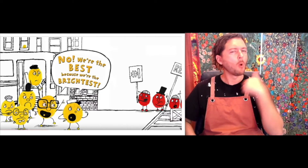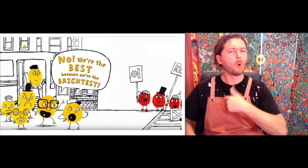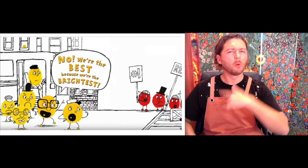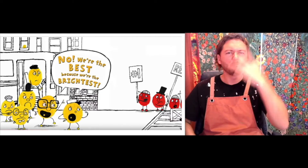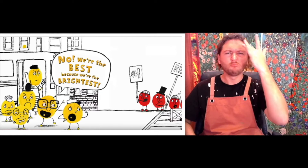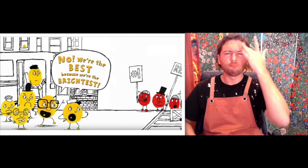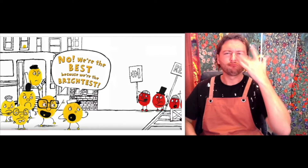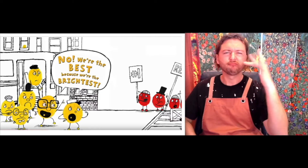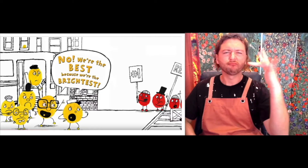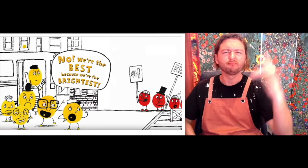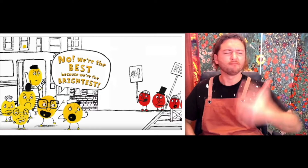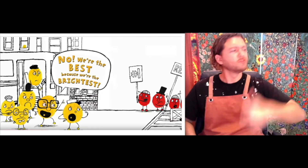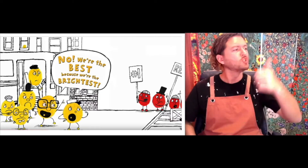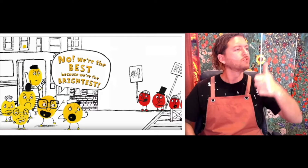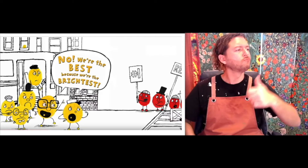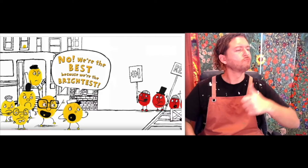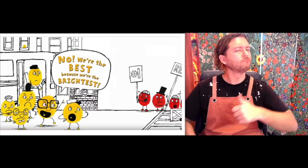we are the brightest.